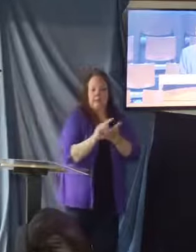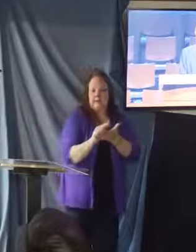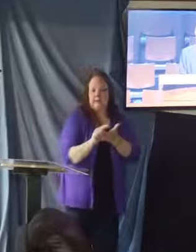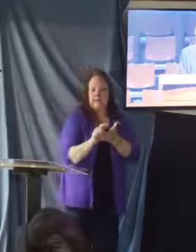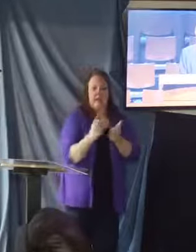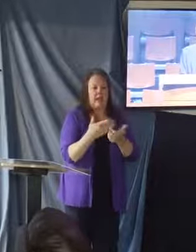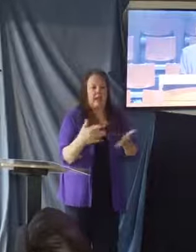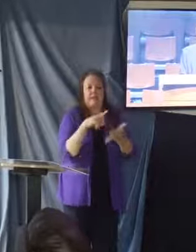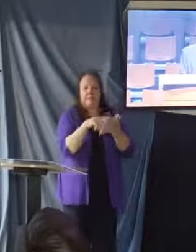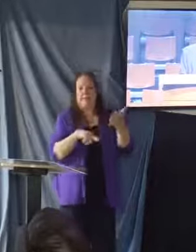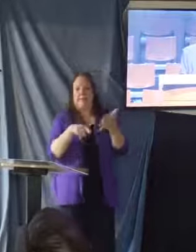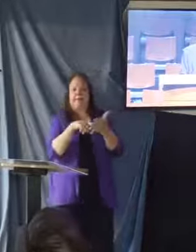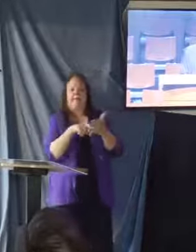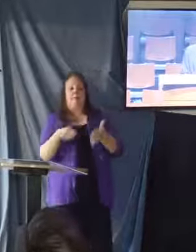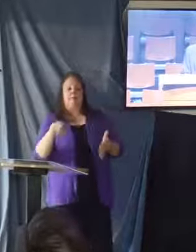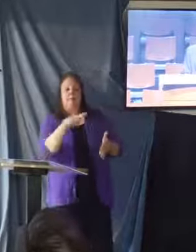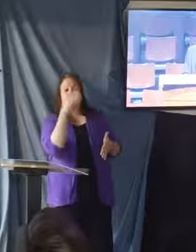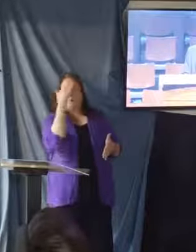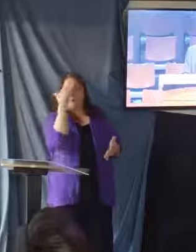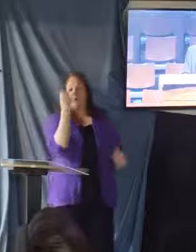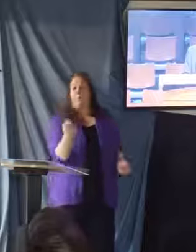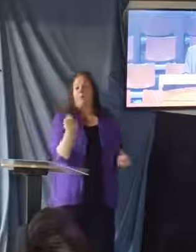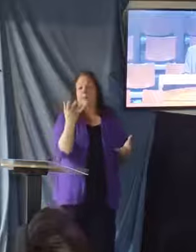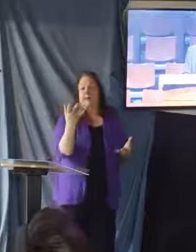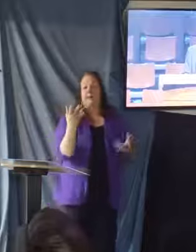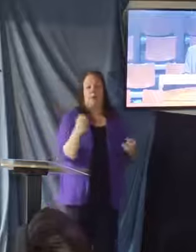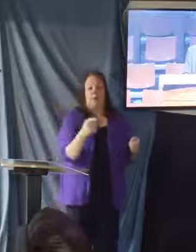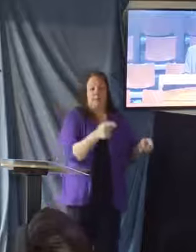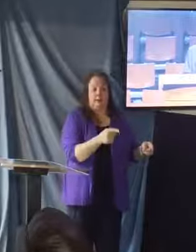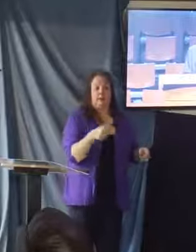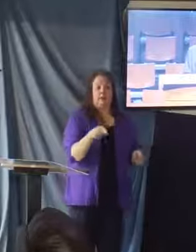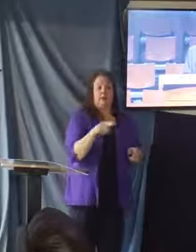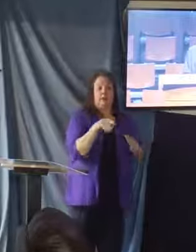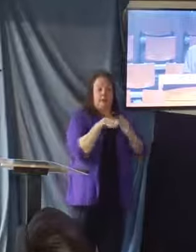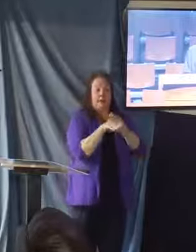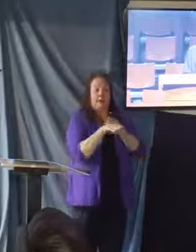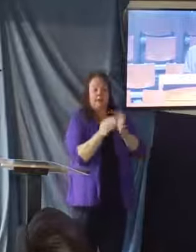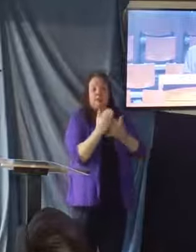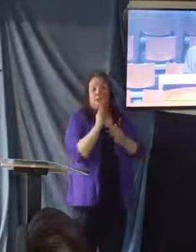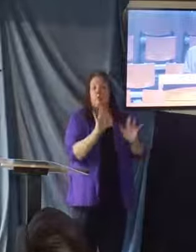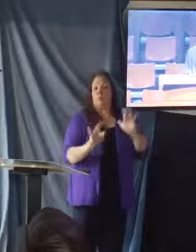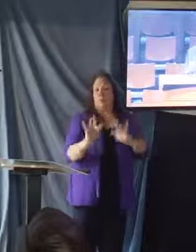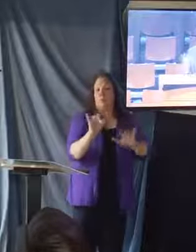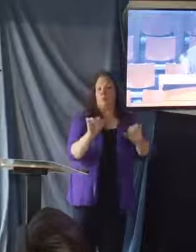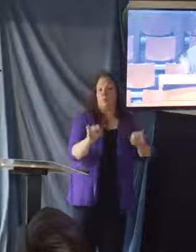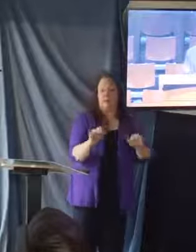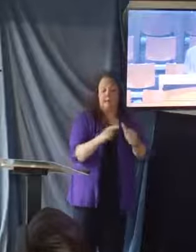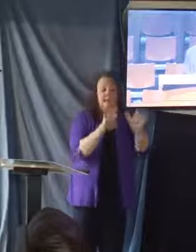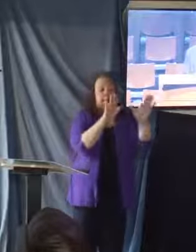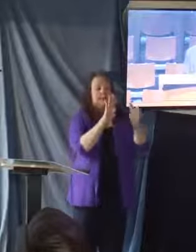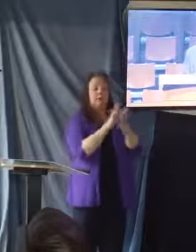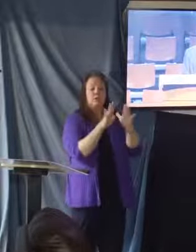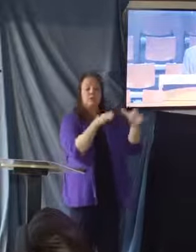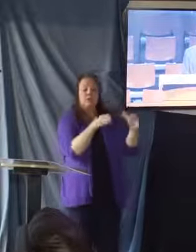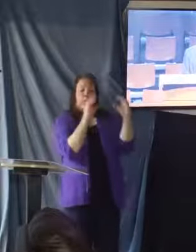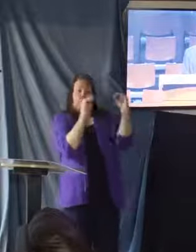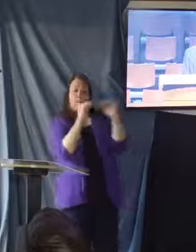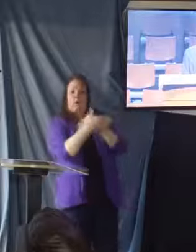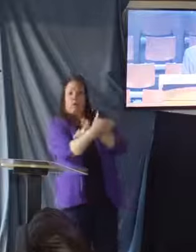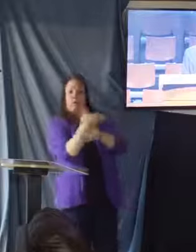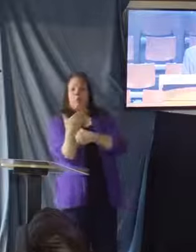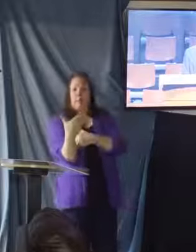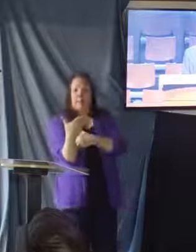all canceled. But you're aware, a number of these are going on, and you can access them with your computers. We have Sunday school classes being taught in the